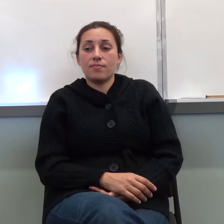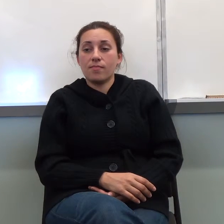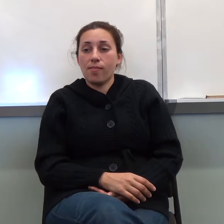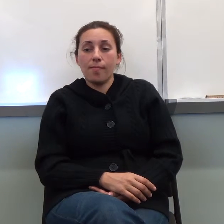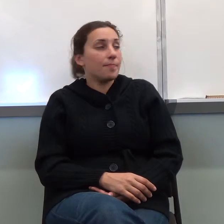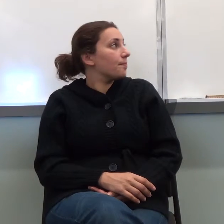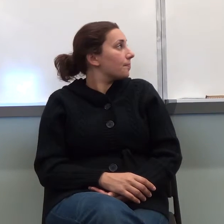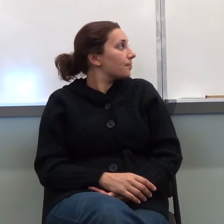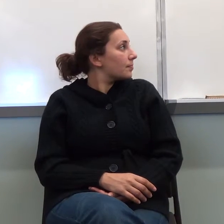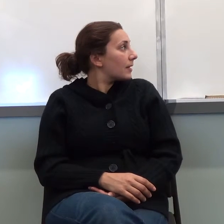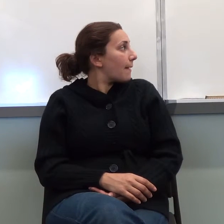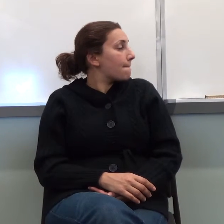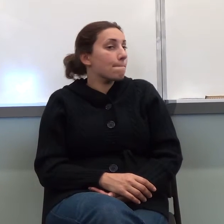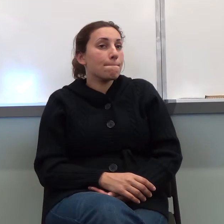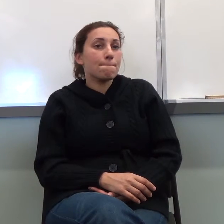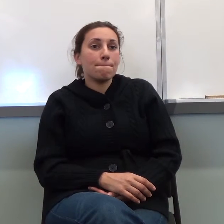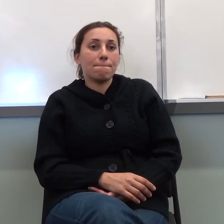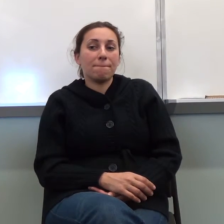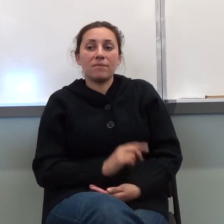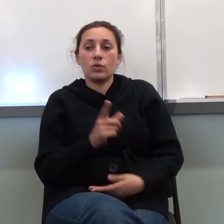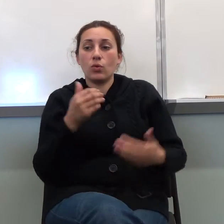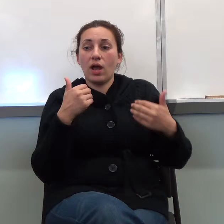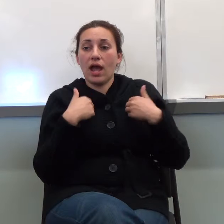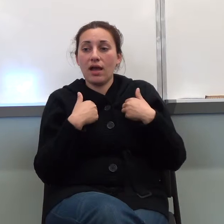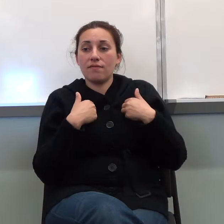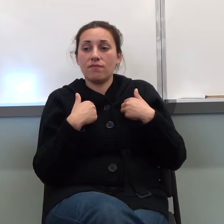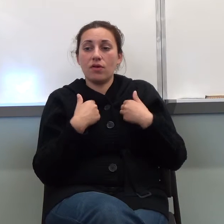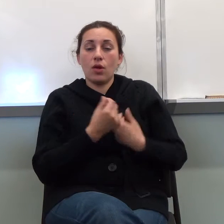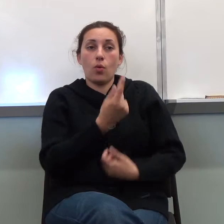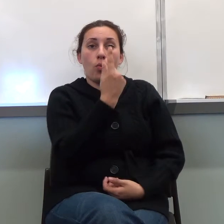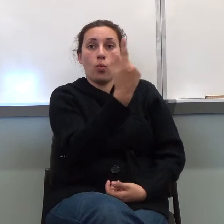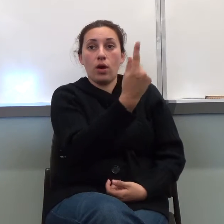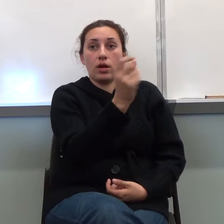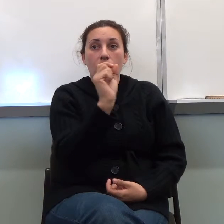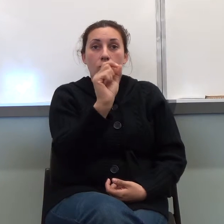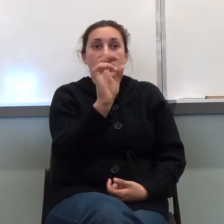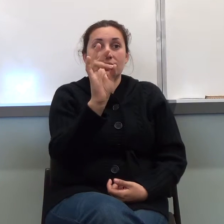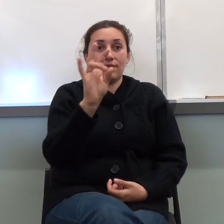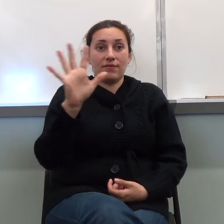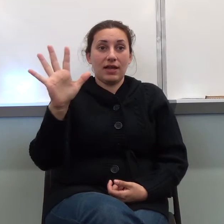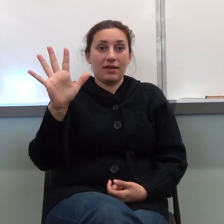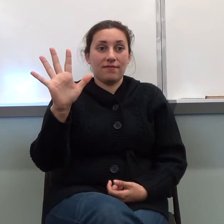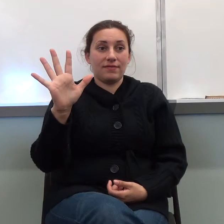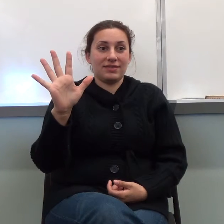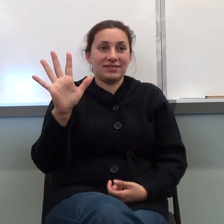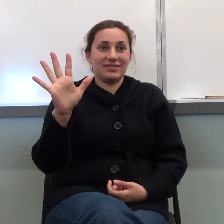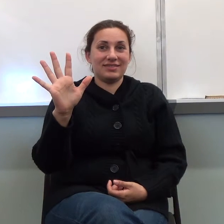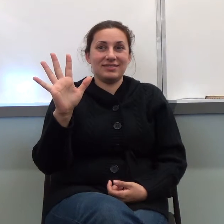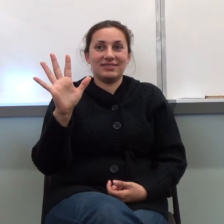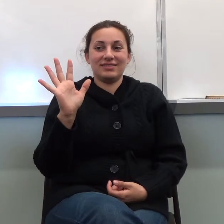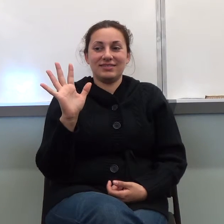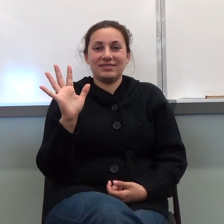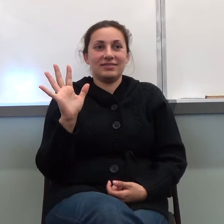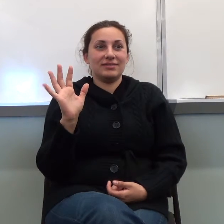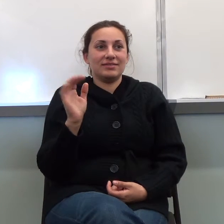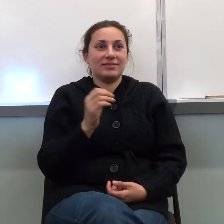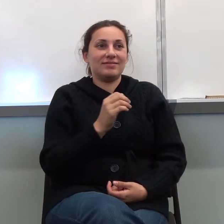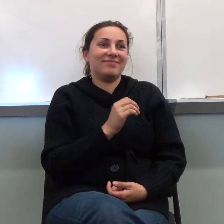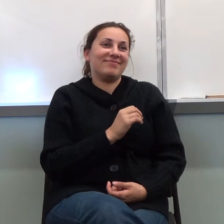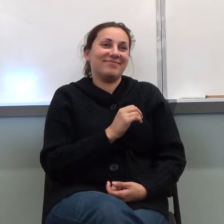So if you have something like 1.75, same process. There's nothing new here. It's just do the